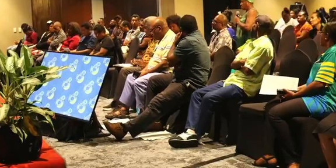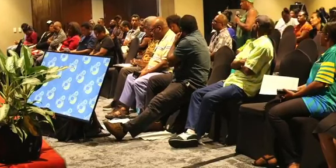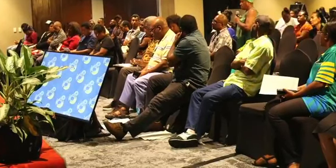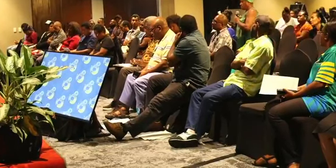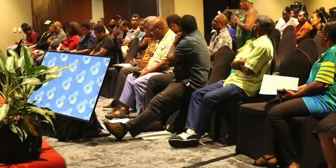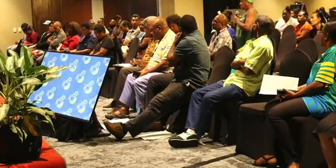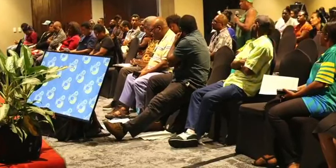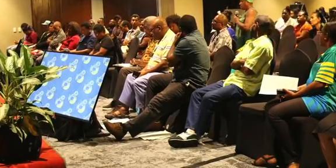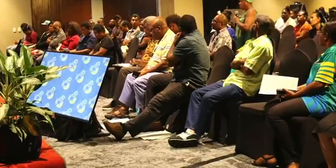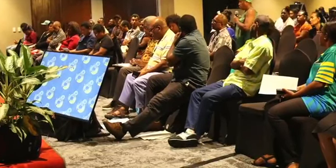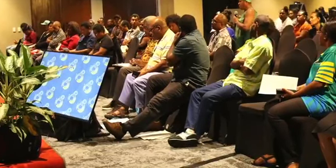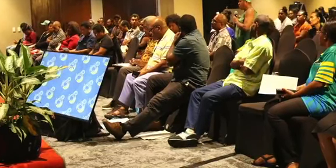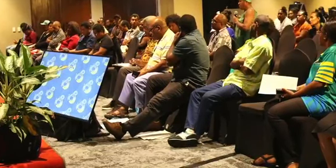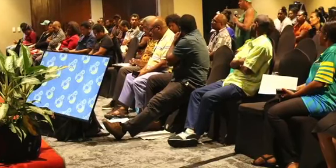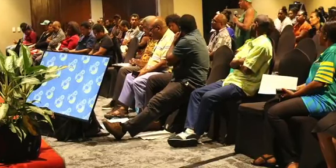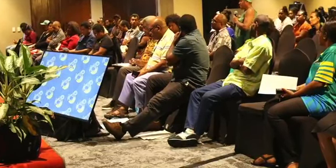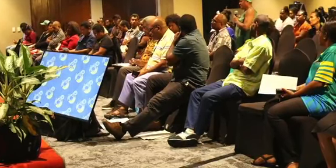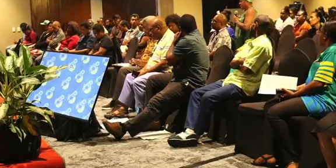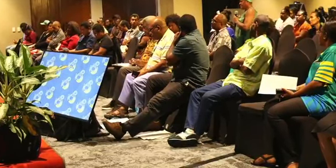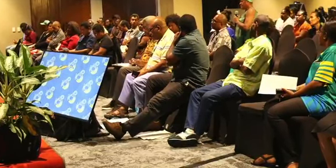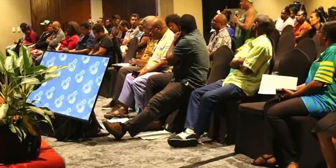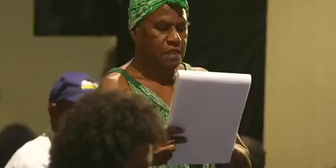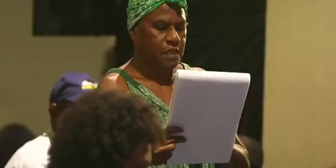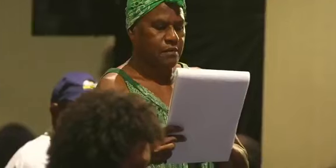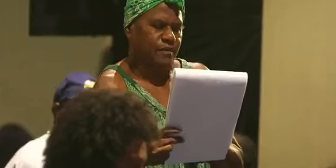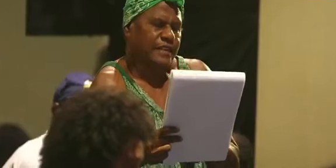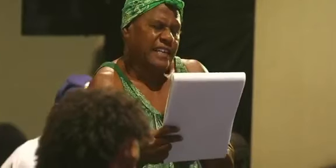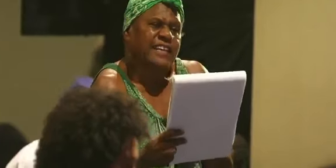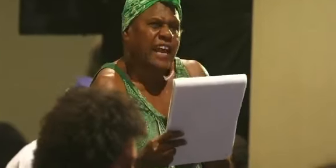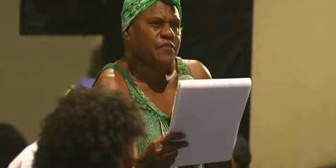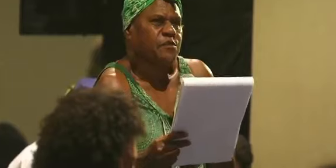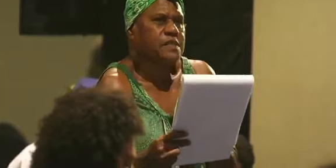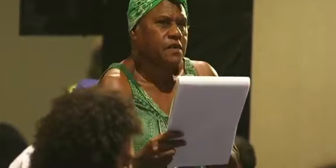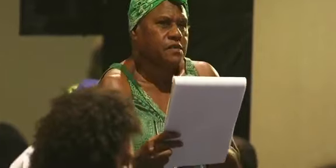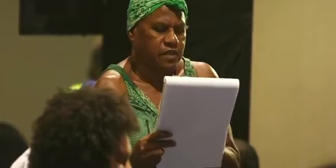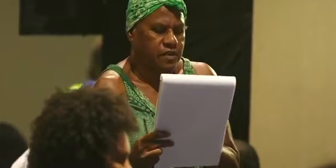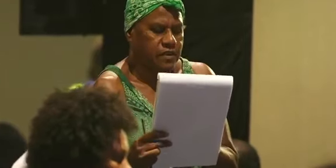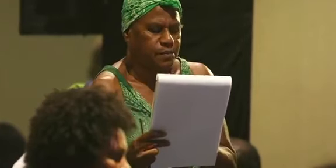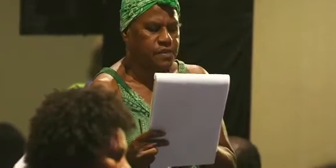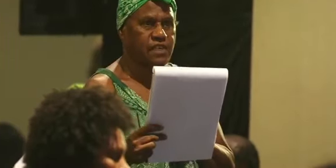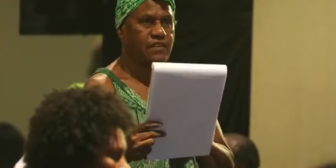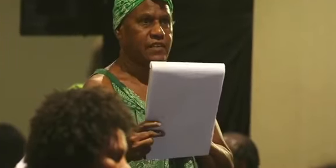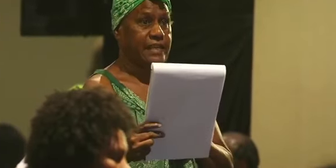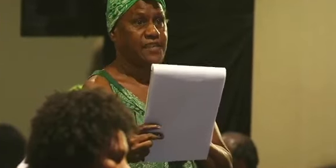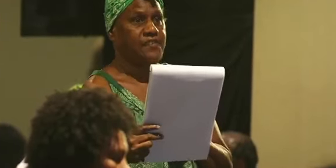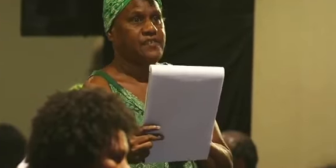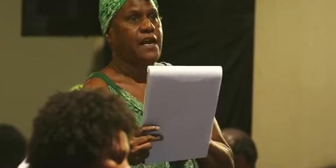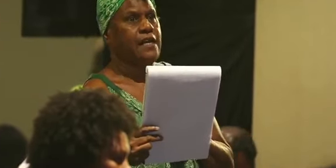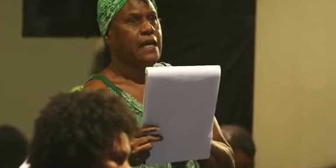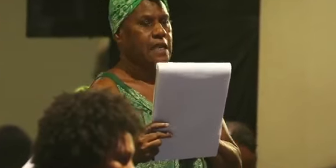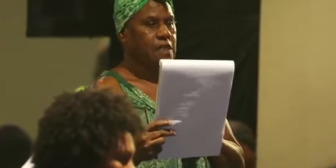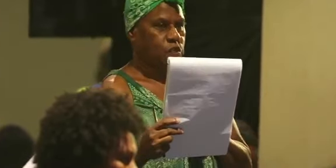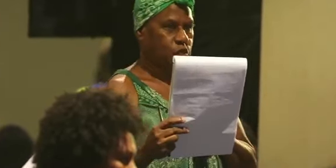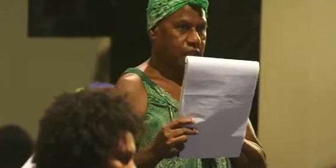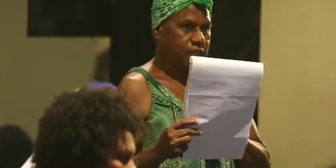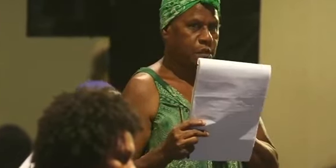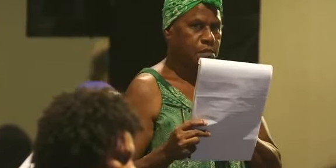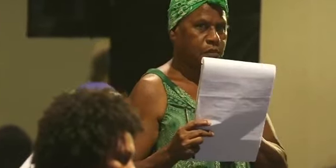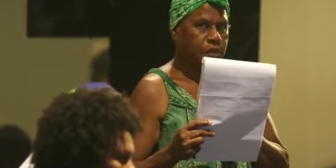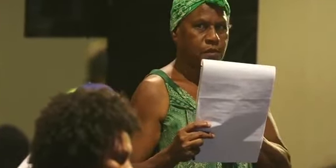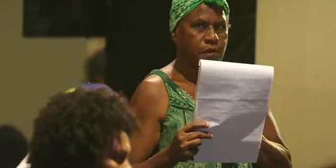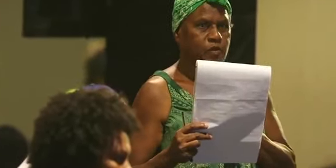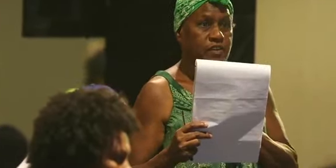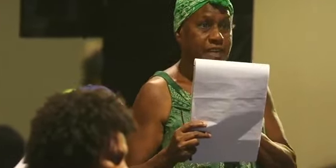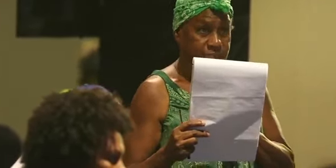awesome, but me take home. Now, in life, you miss awesome. There are positive and negatives, So I think